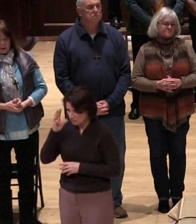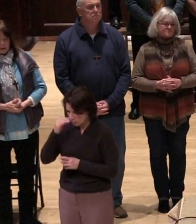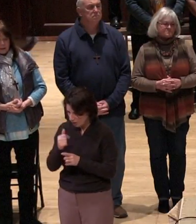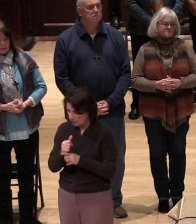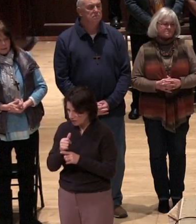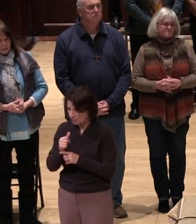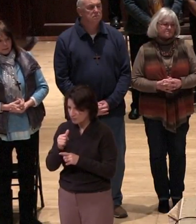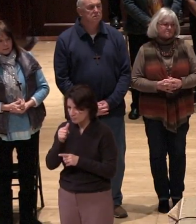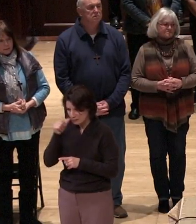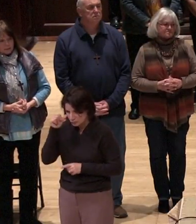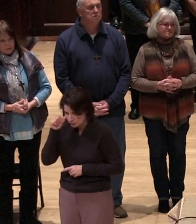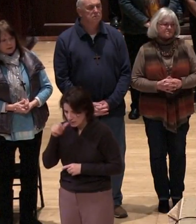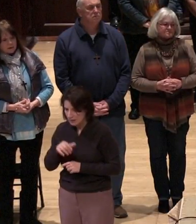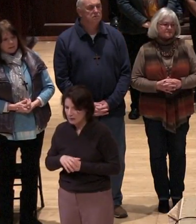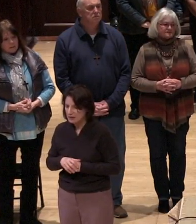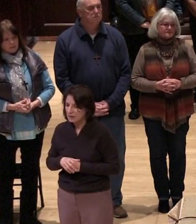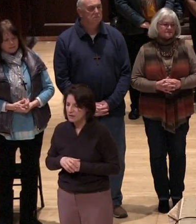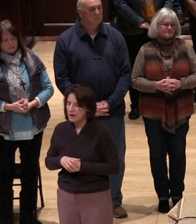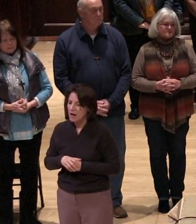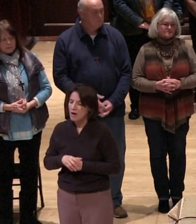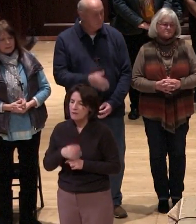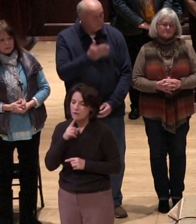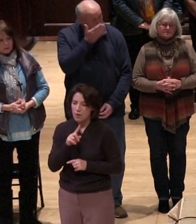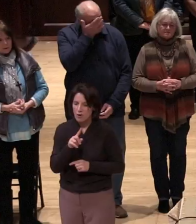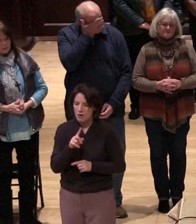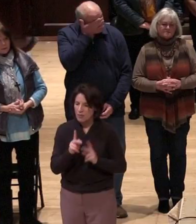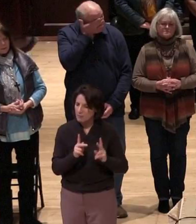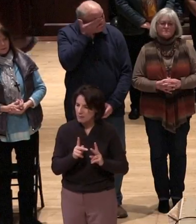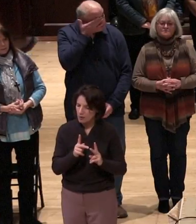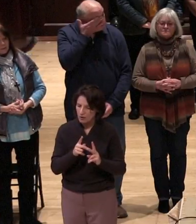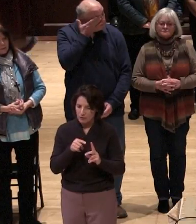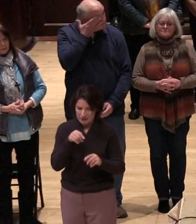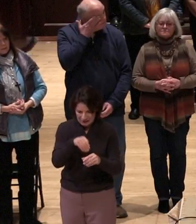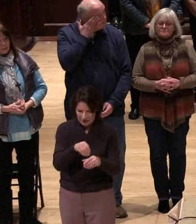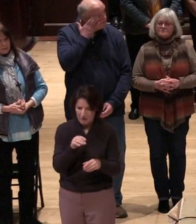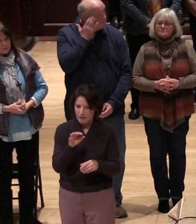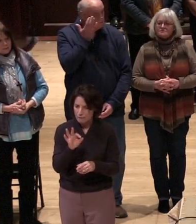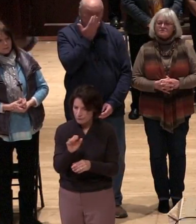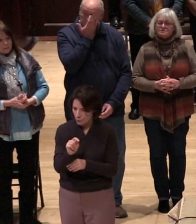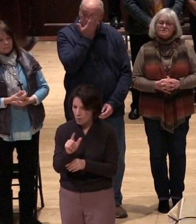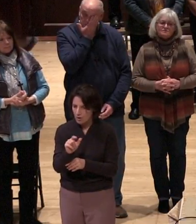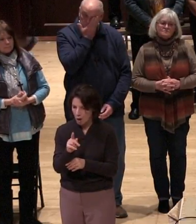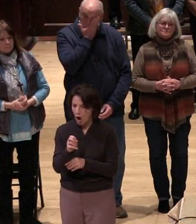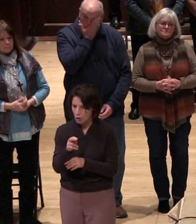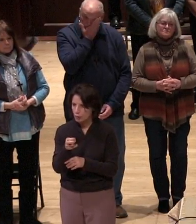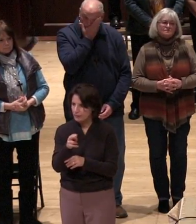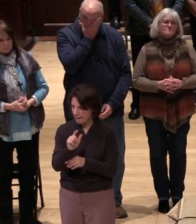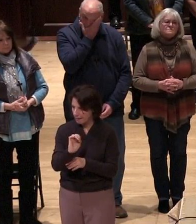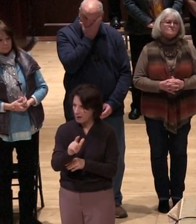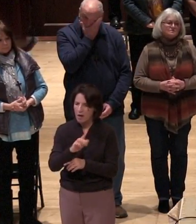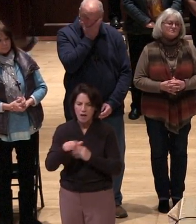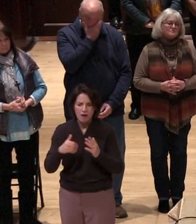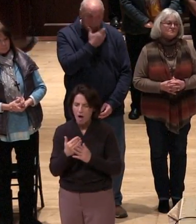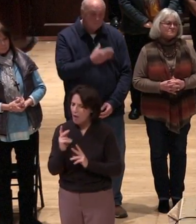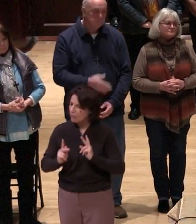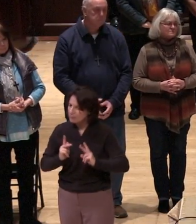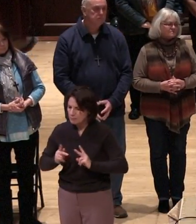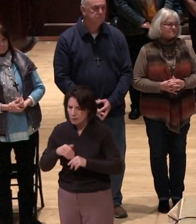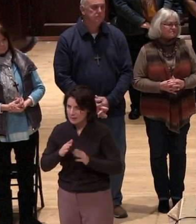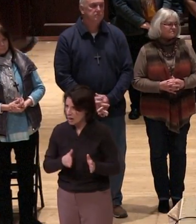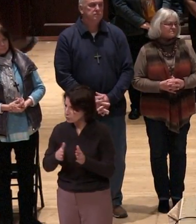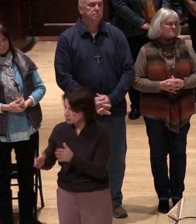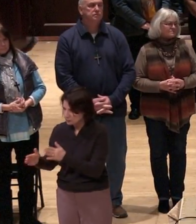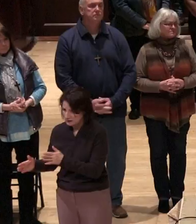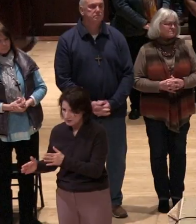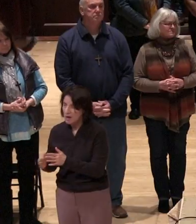victims of Fort Lauderdale, for all the people that die in our streets, and all the people we miss. And God, one day